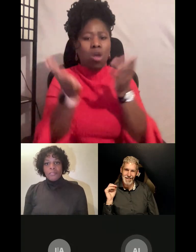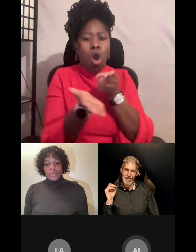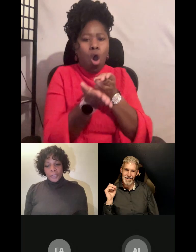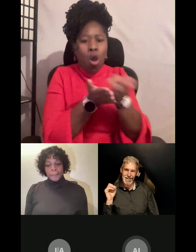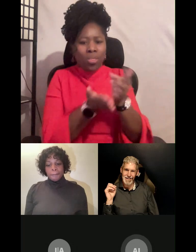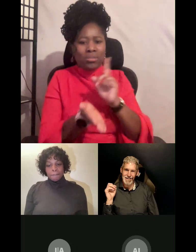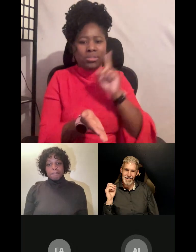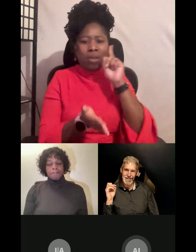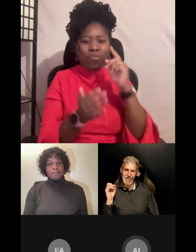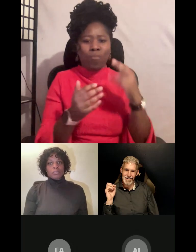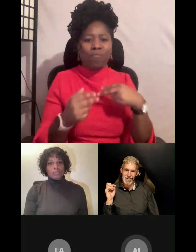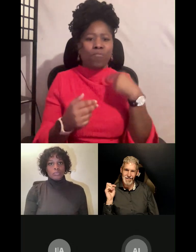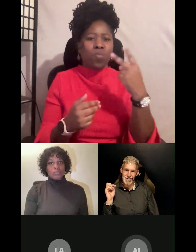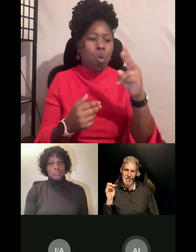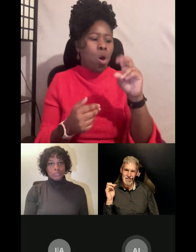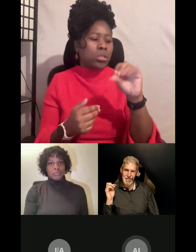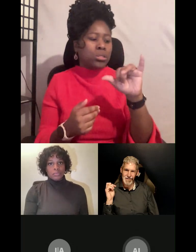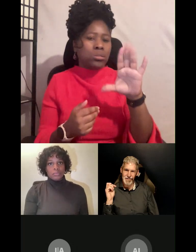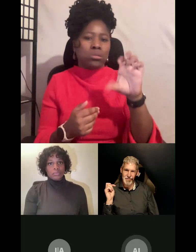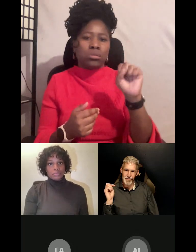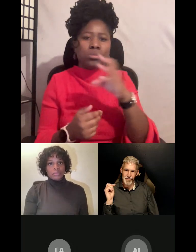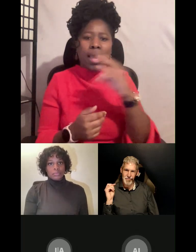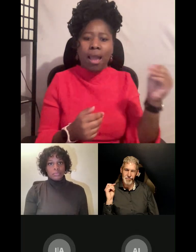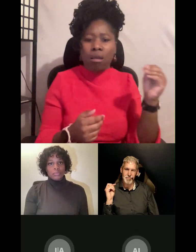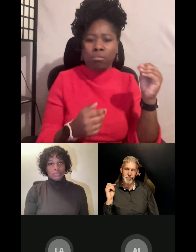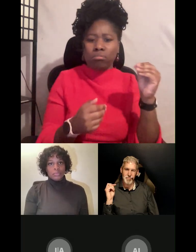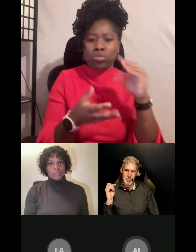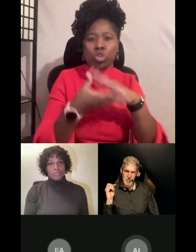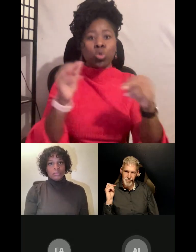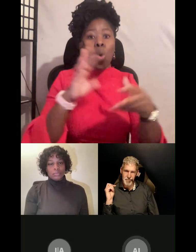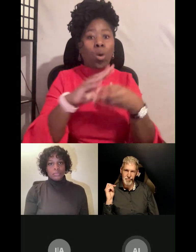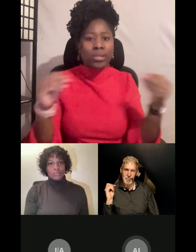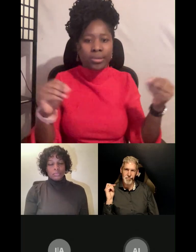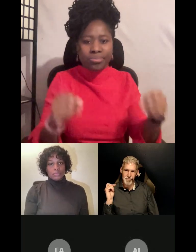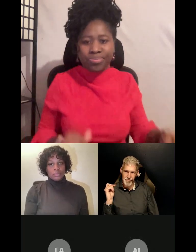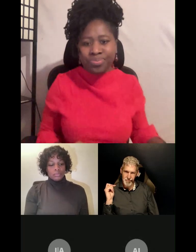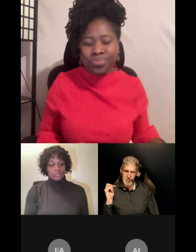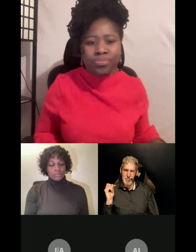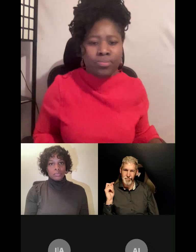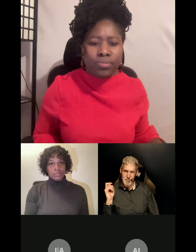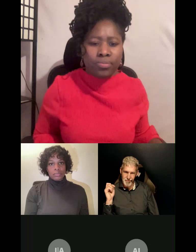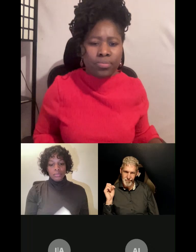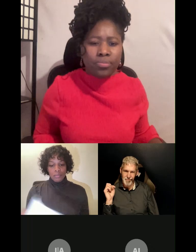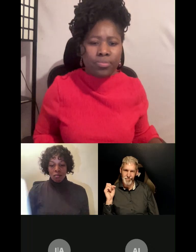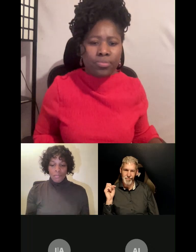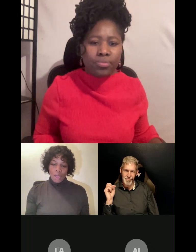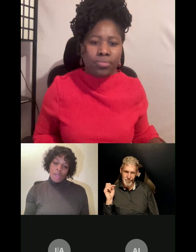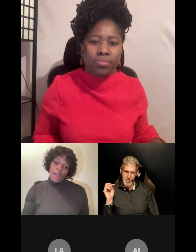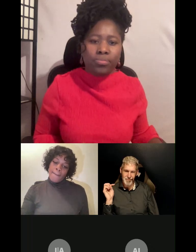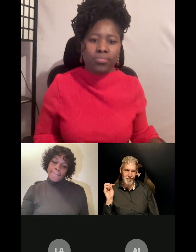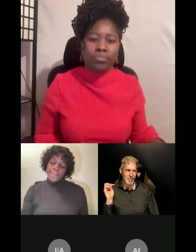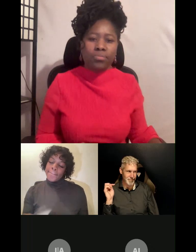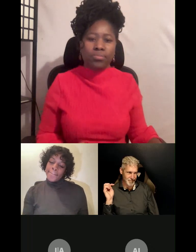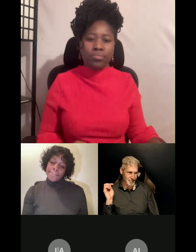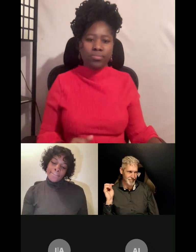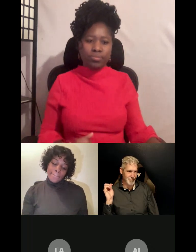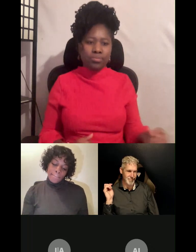hearing allies in the industry help amplify authentic deaf voices and stories?